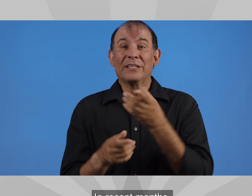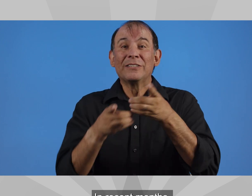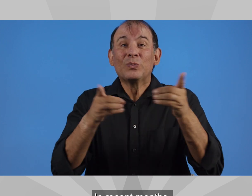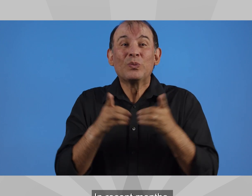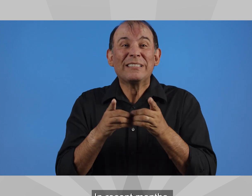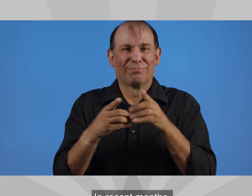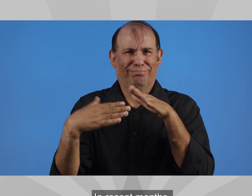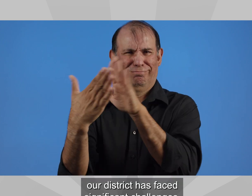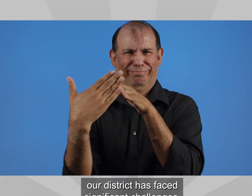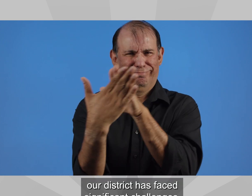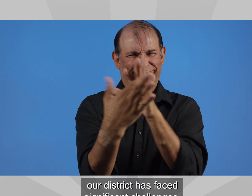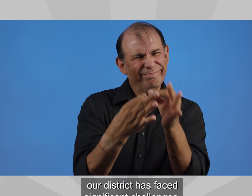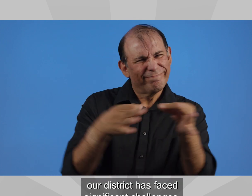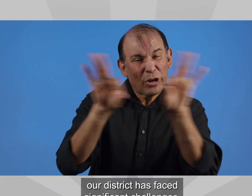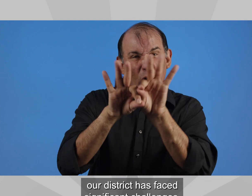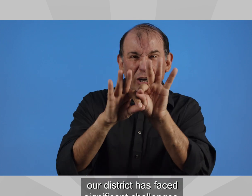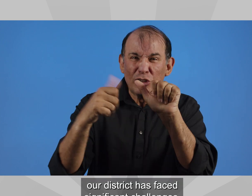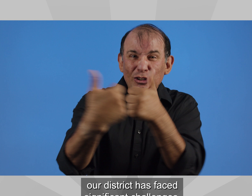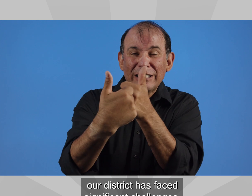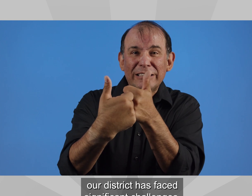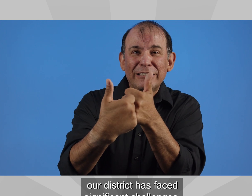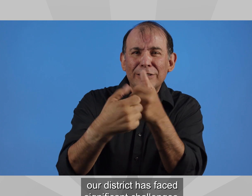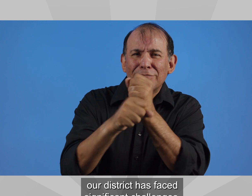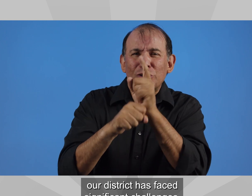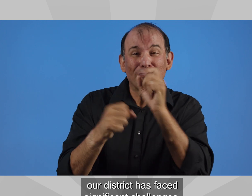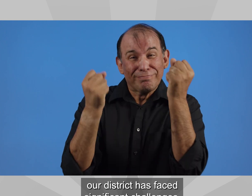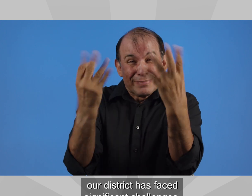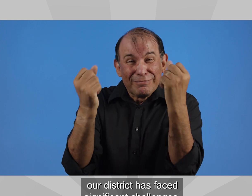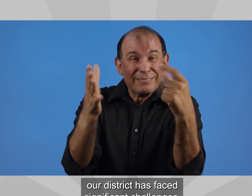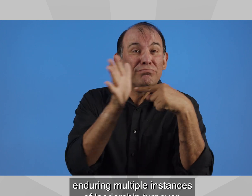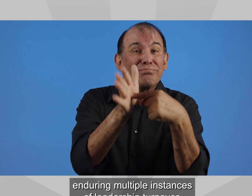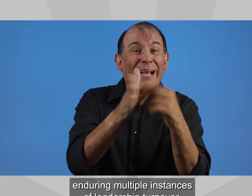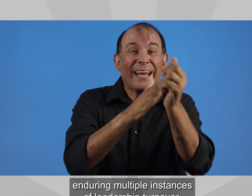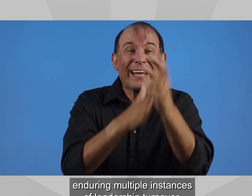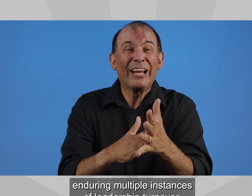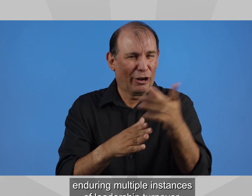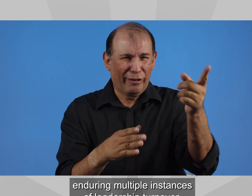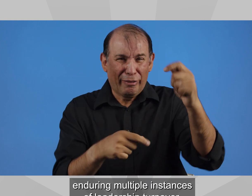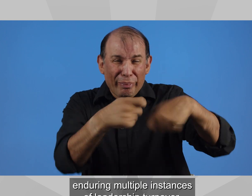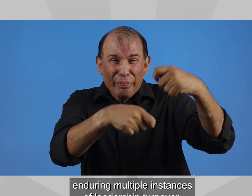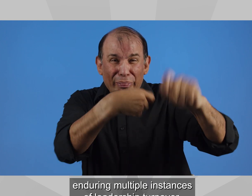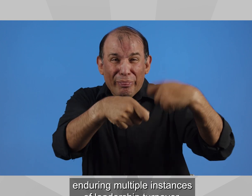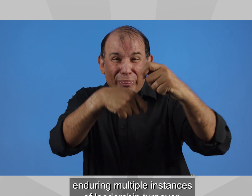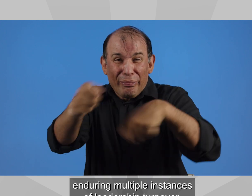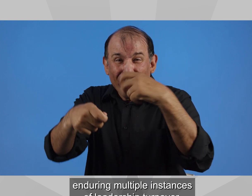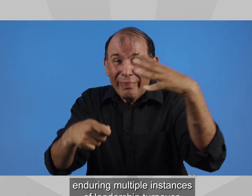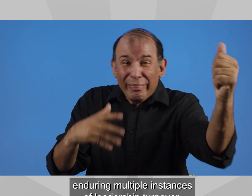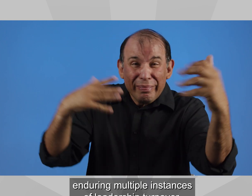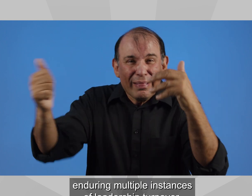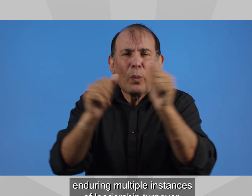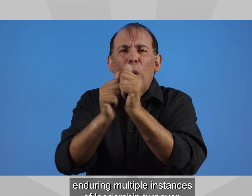In recent months, our district has faced significant challenges, enduring multiple instances of